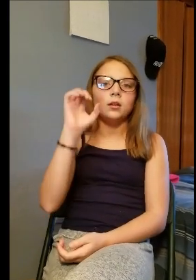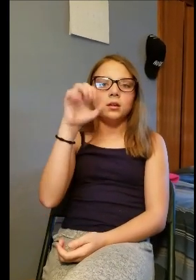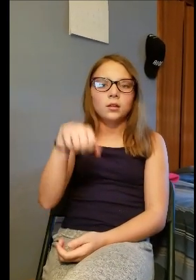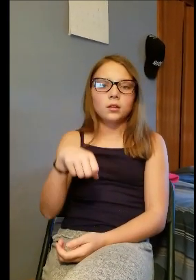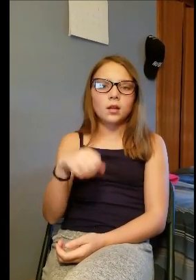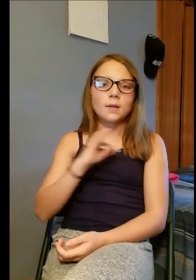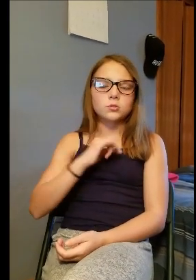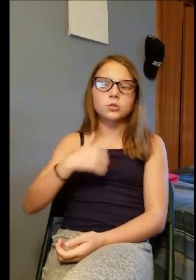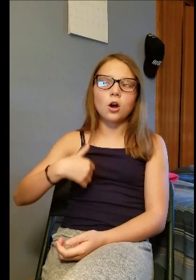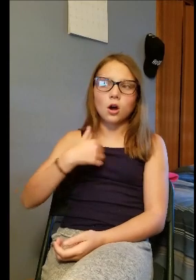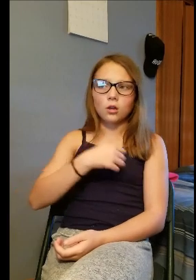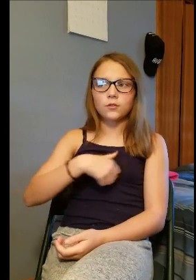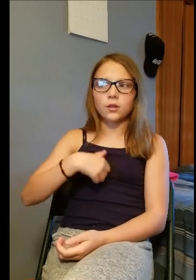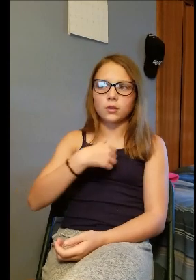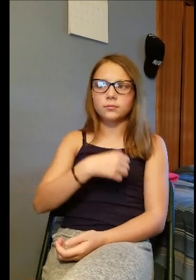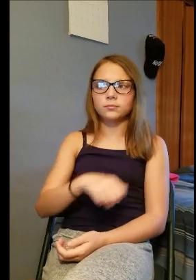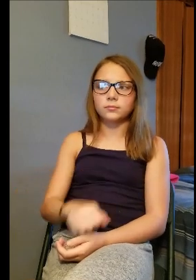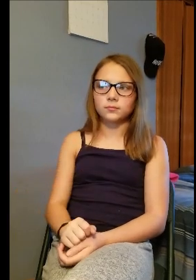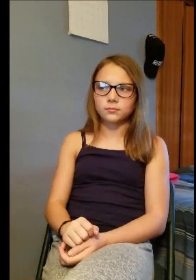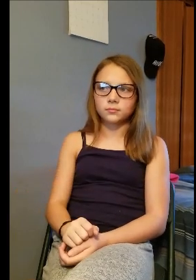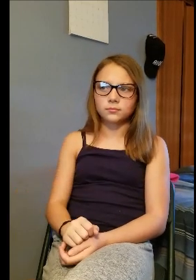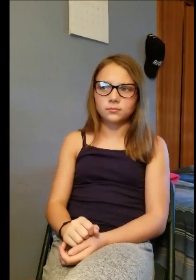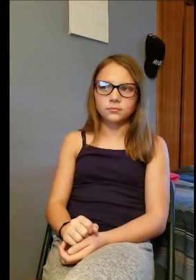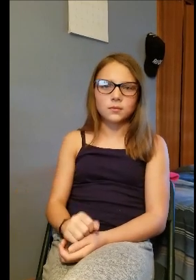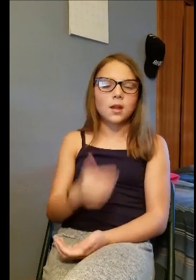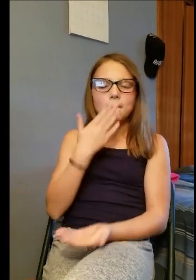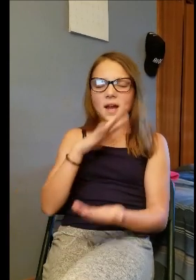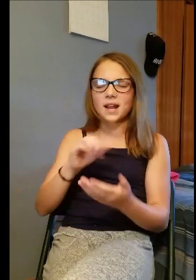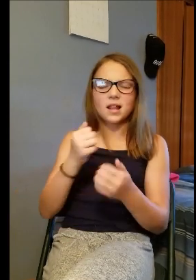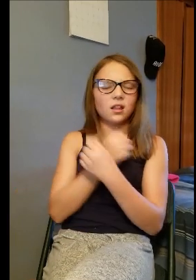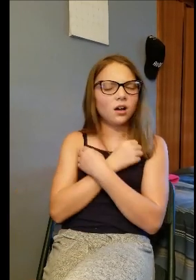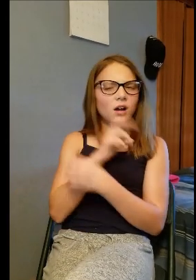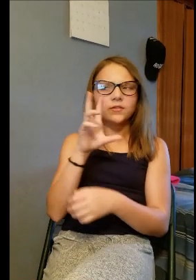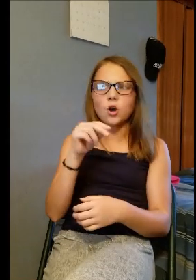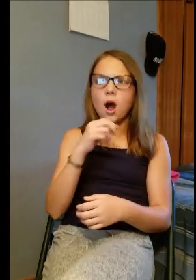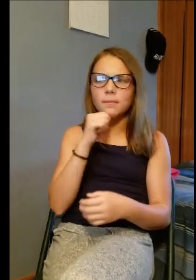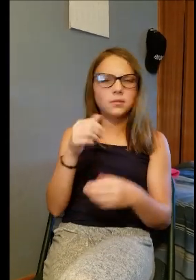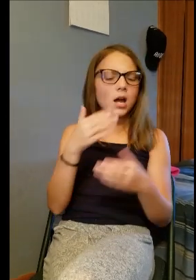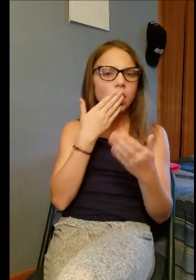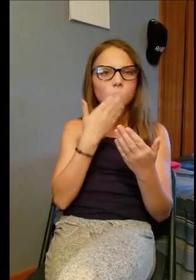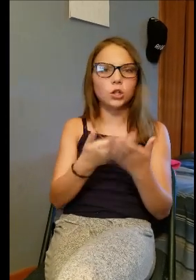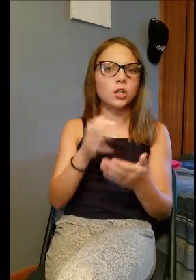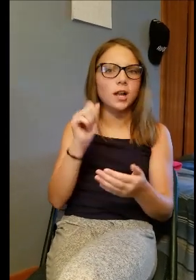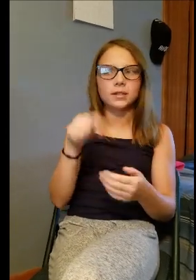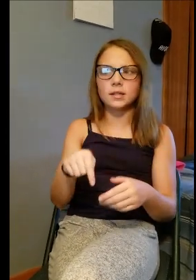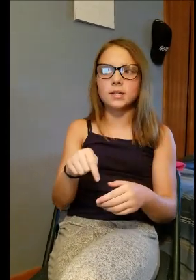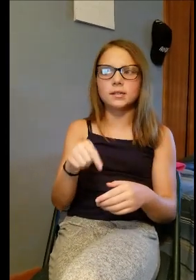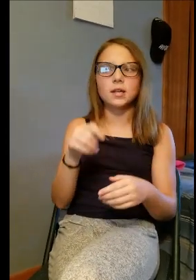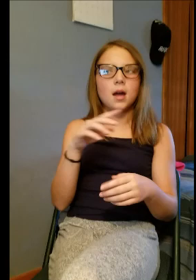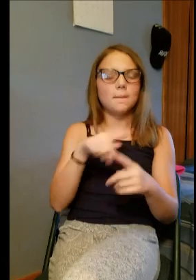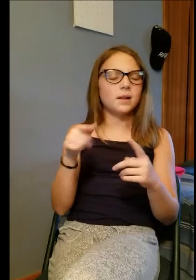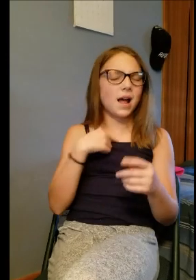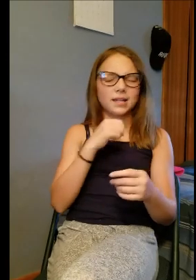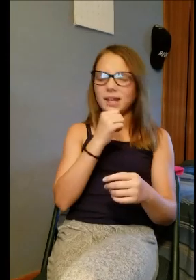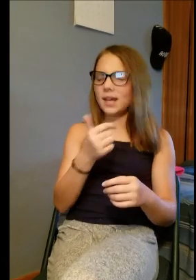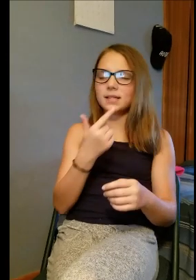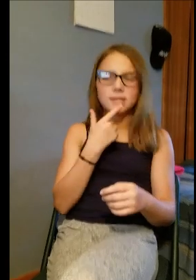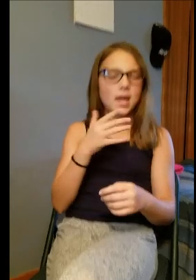yeah I'm sorry Better love, no I'm not good at this But I can't say